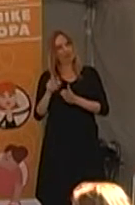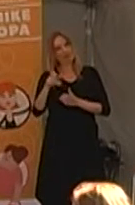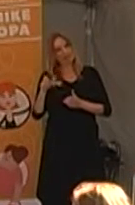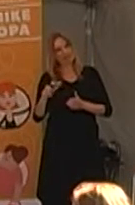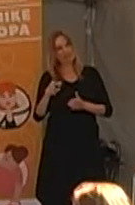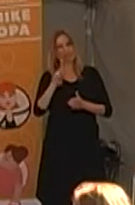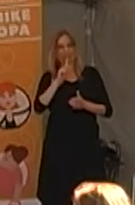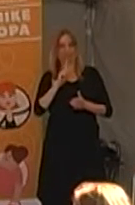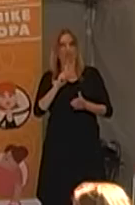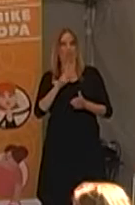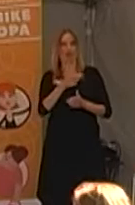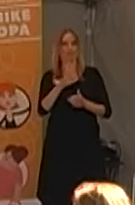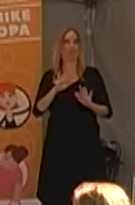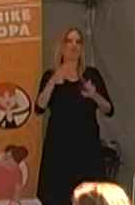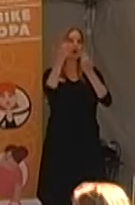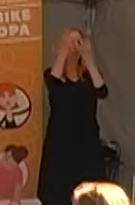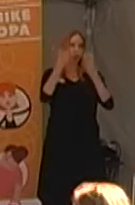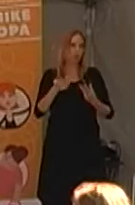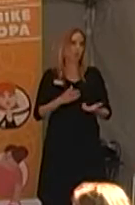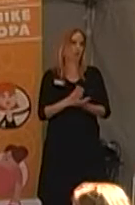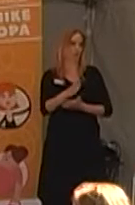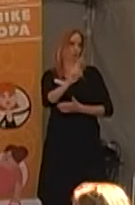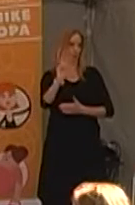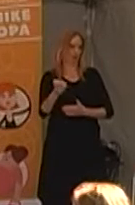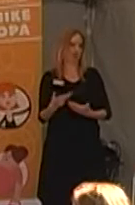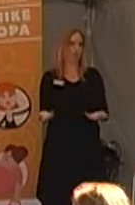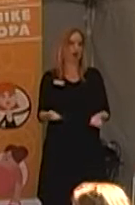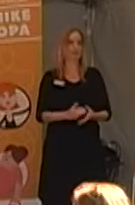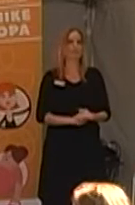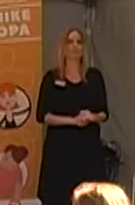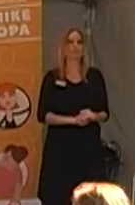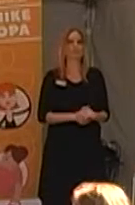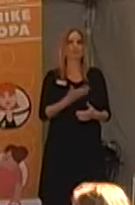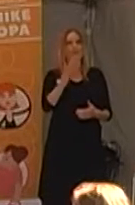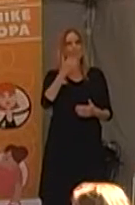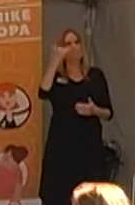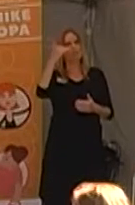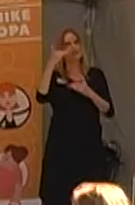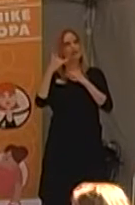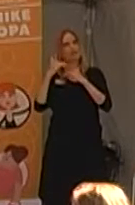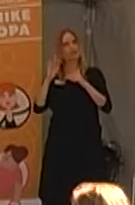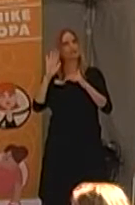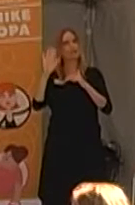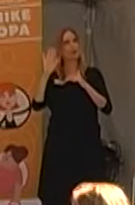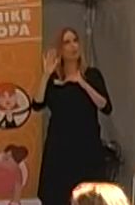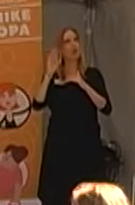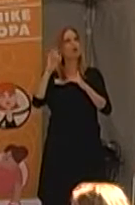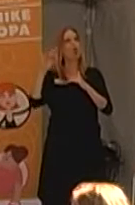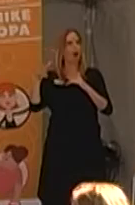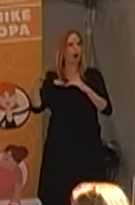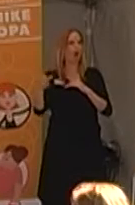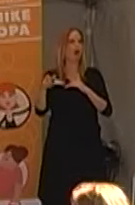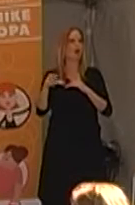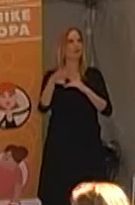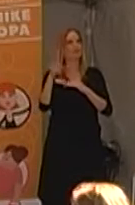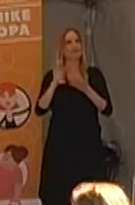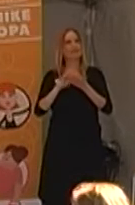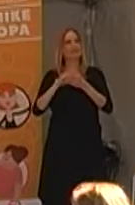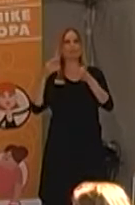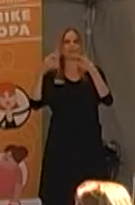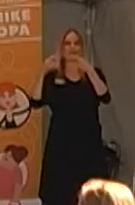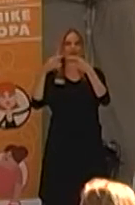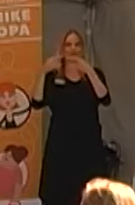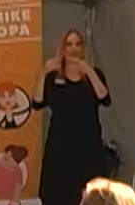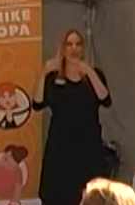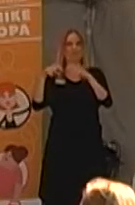also in the culture. For instance, we have this Nordic noir, which is a theme in television,